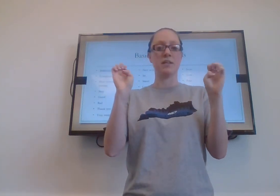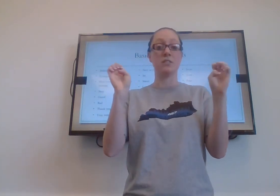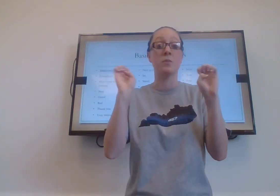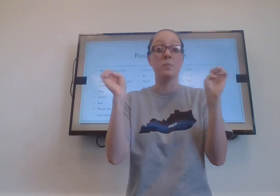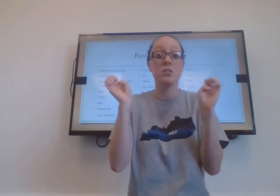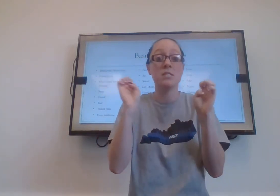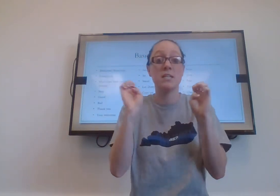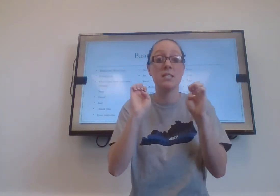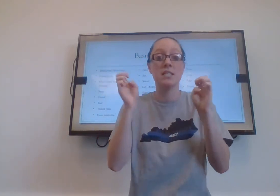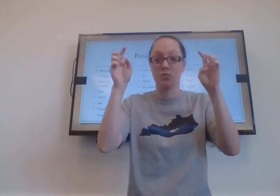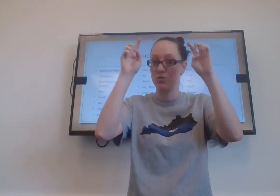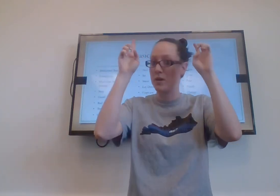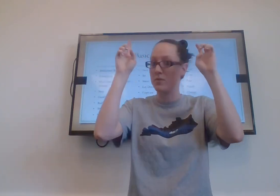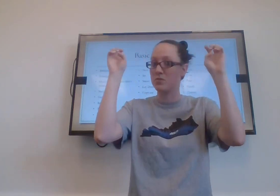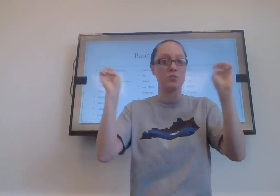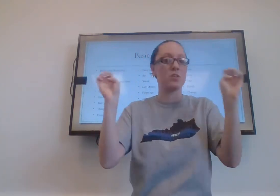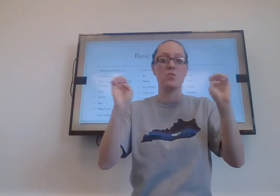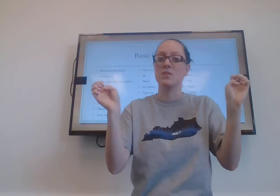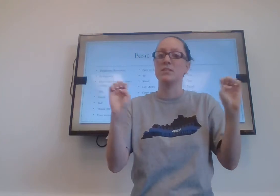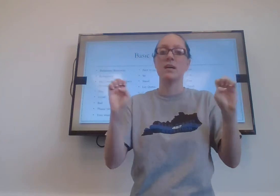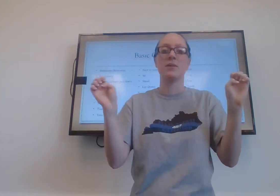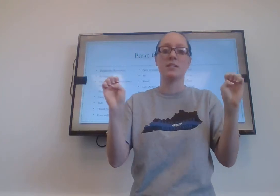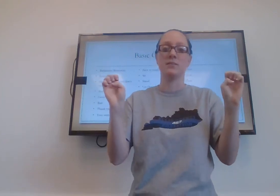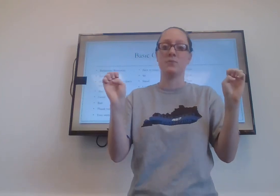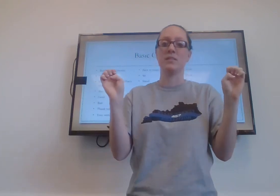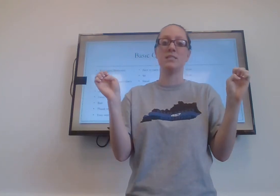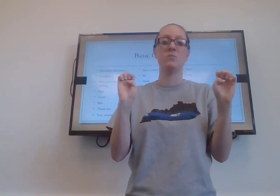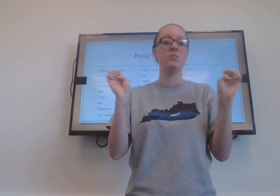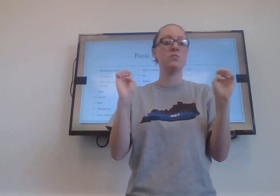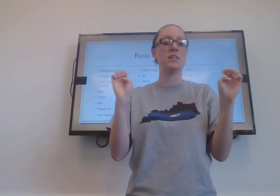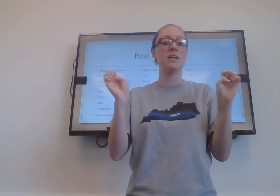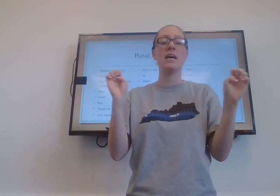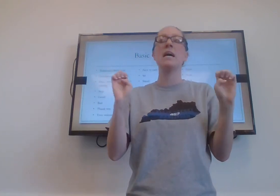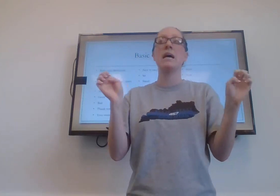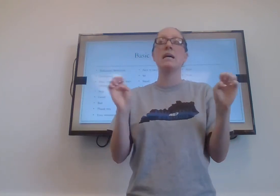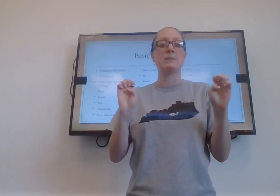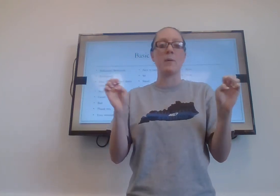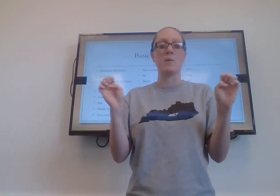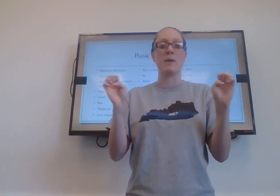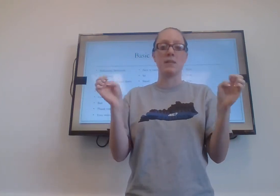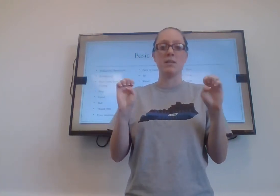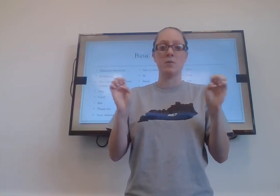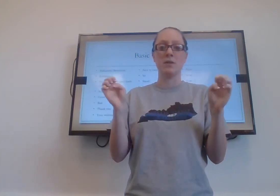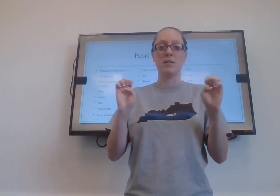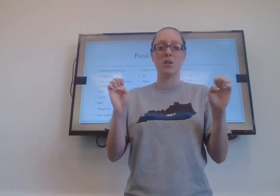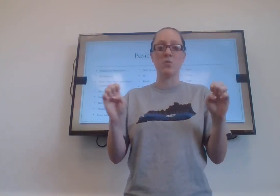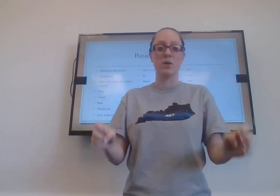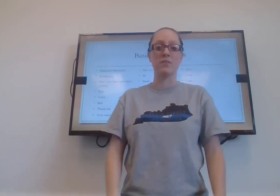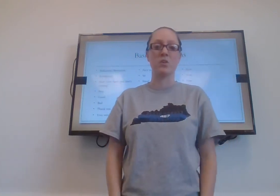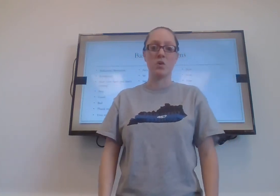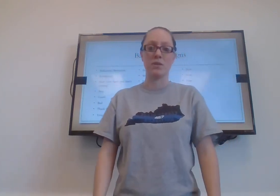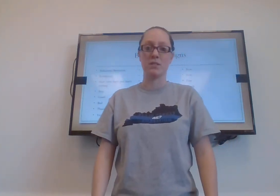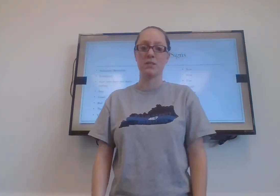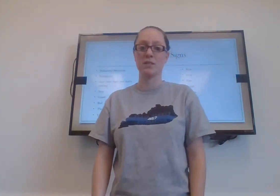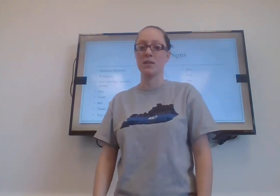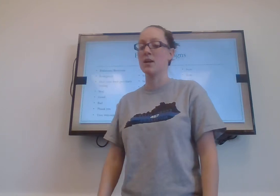so emergency, that's when your eyebrows are gonna go skyrocket. When you see that, it's probably a bad thing. You probably need to go wherever they're